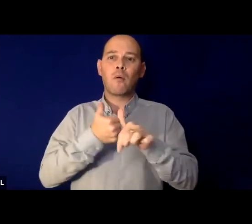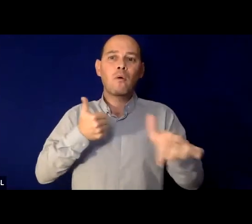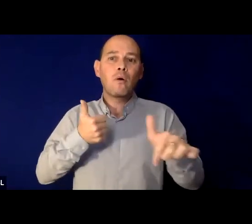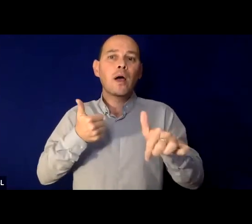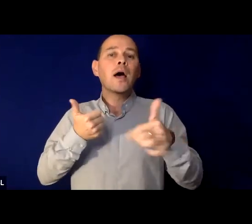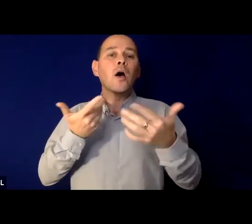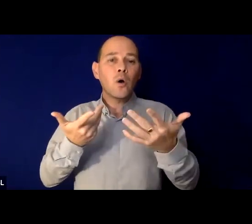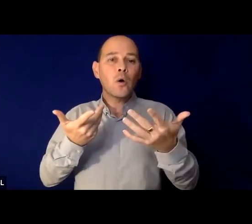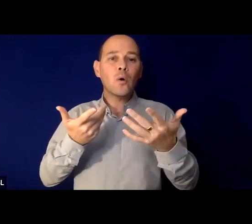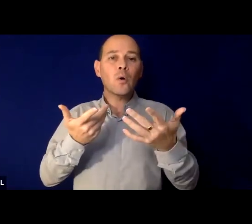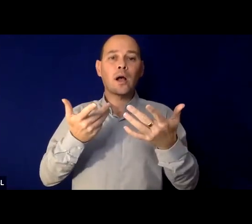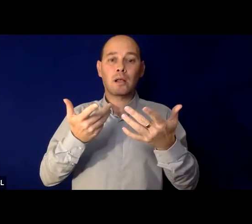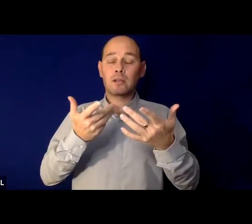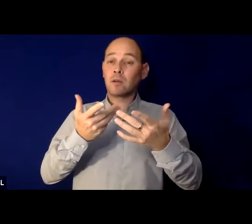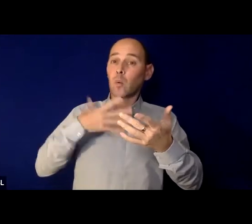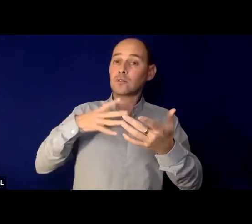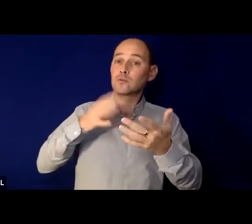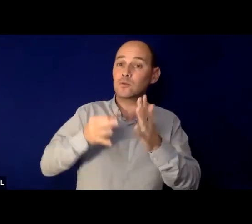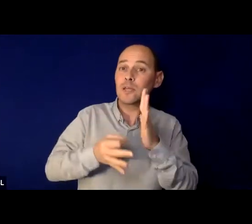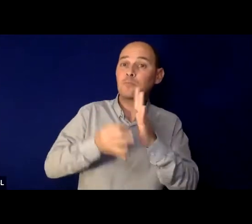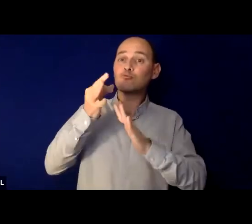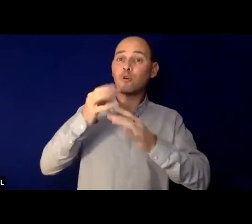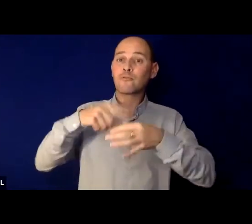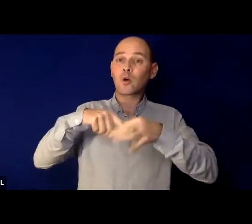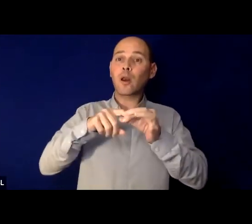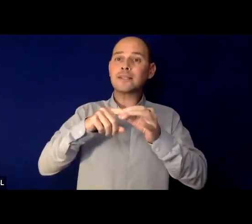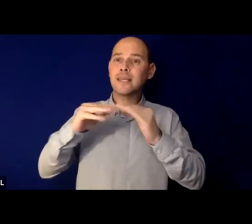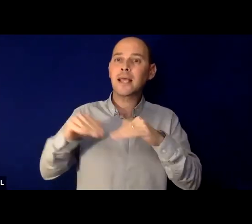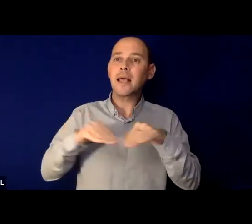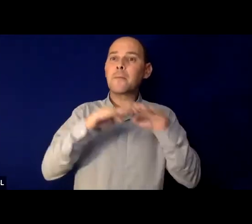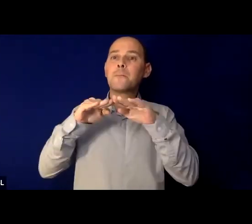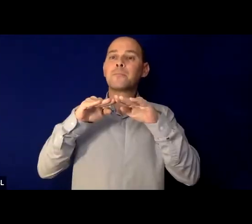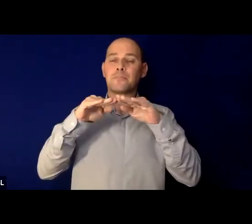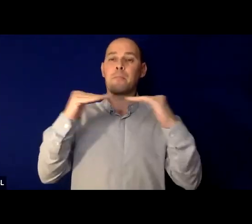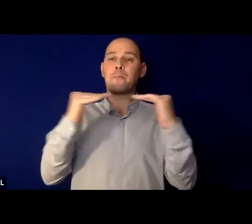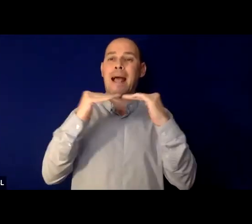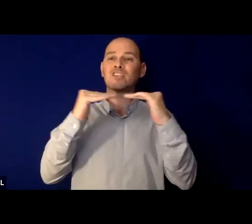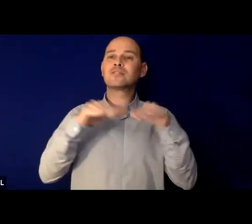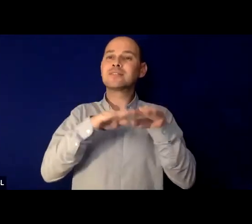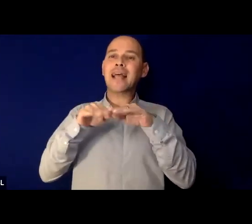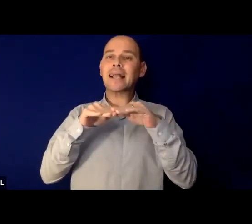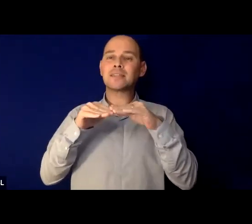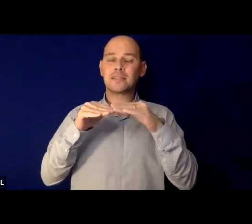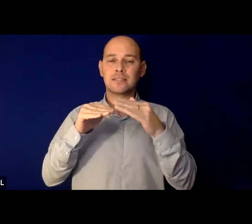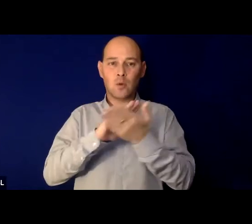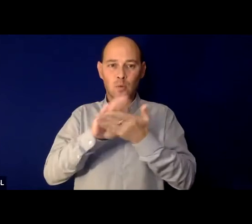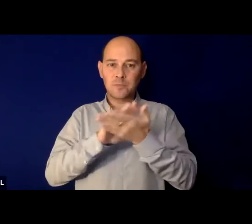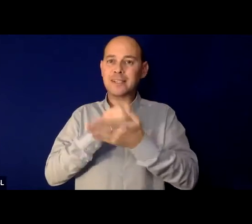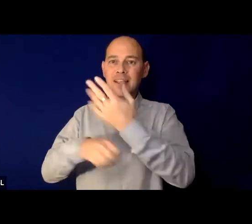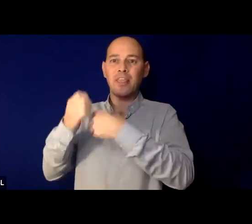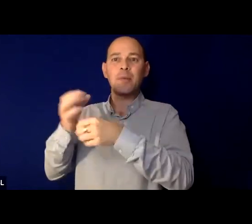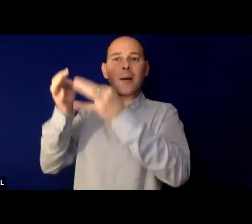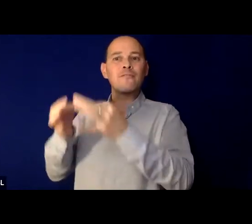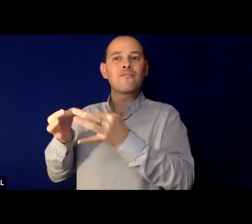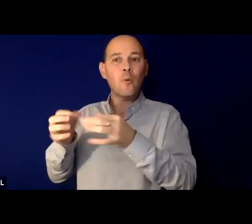technologies in terms of improving quality, meeting product standards, and scaling up and increasingly formalizing themselves. So this graphic